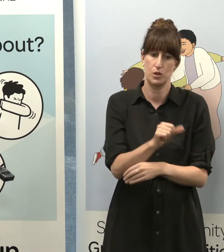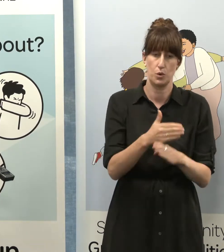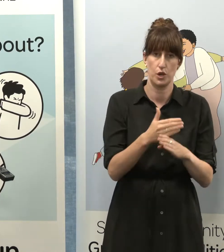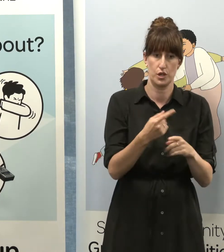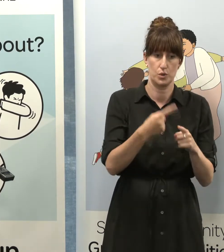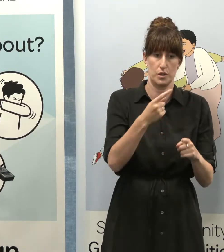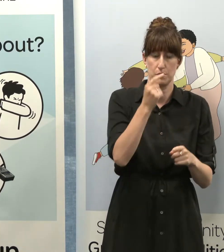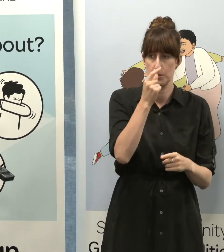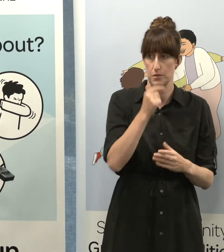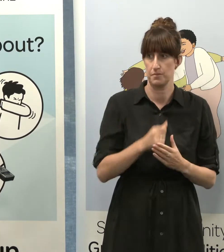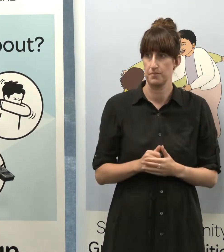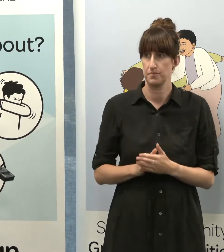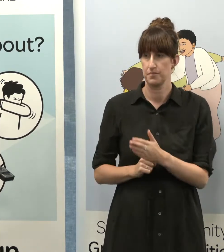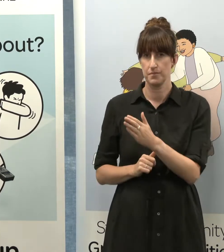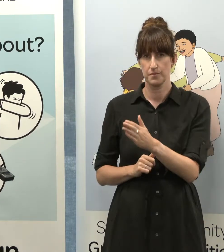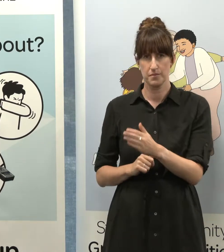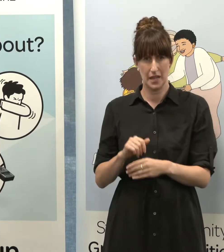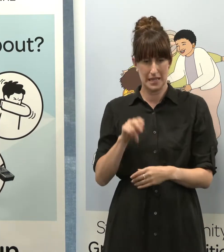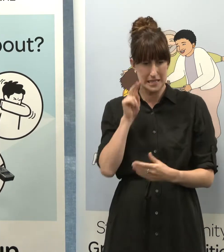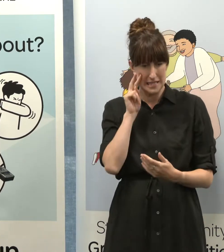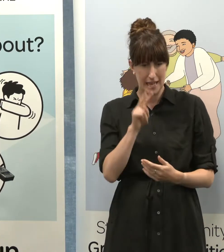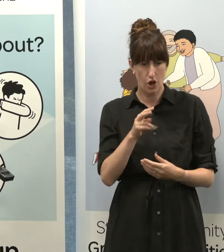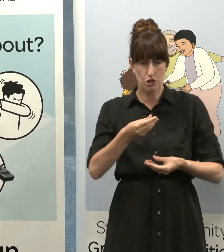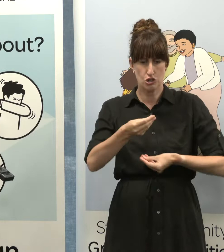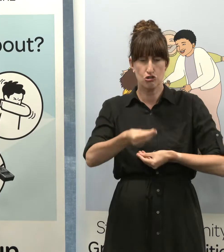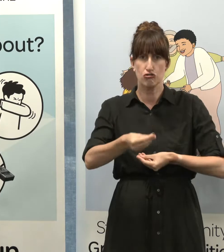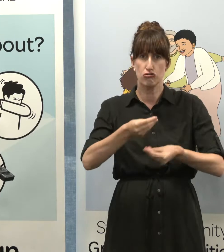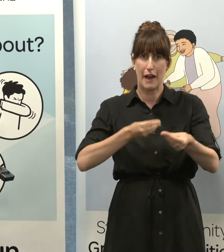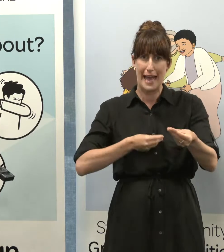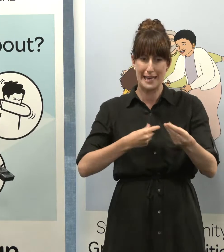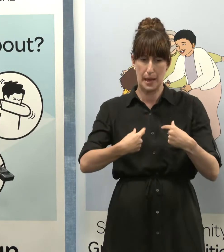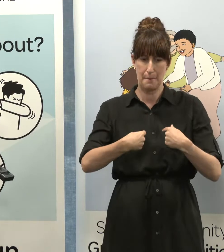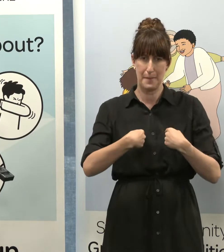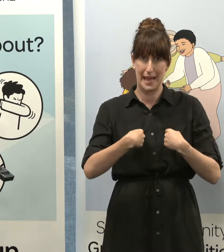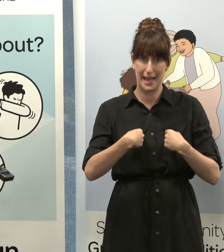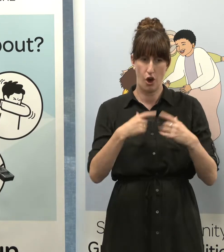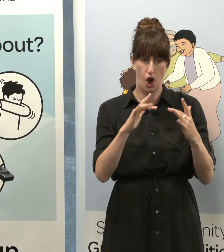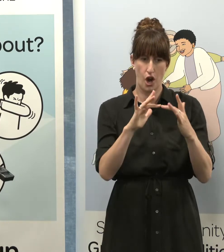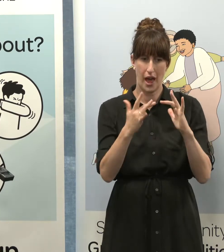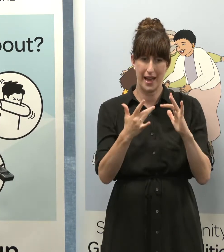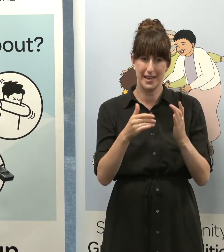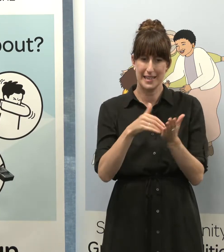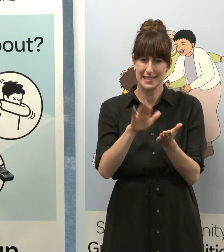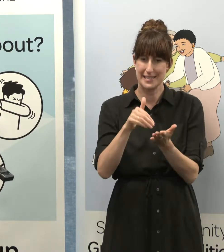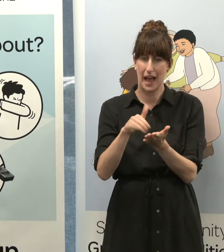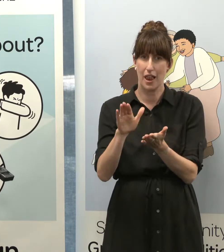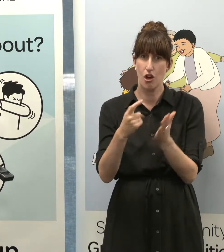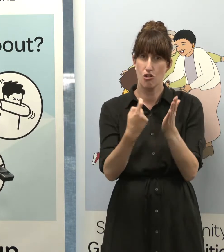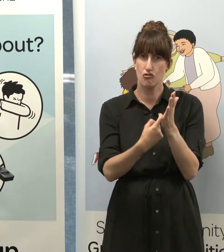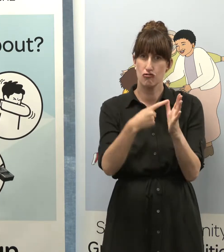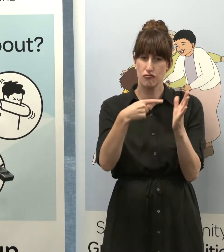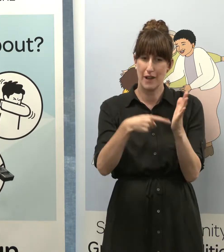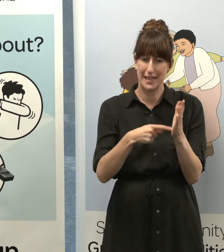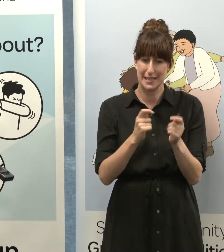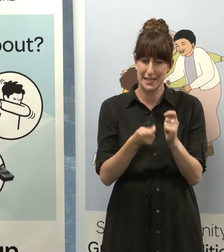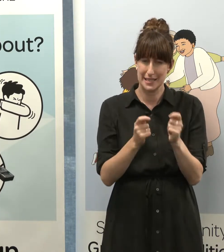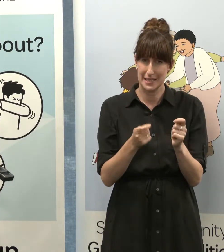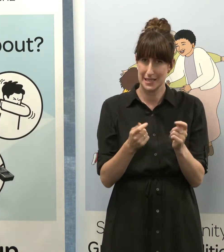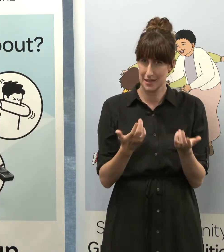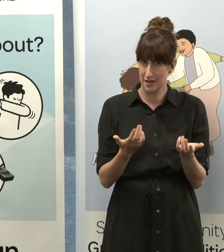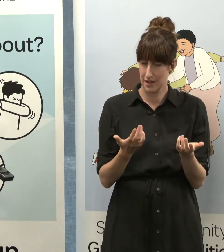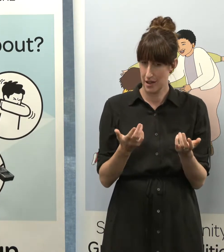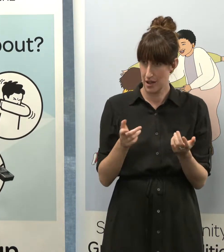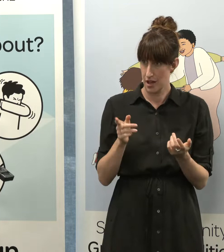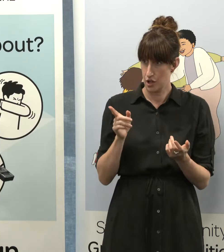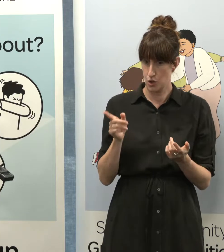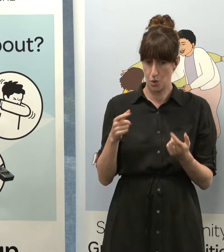people selling free RAT tests online. Do you have any concerns about this? What's your message for people doing this? And can you, as the